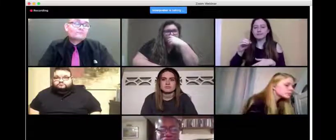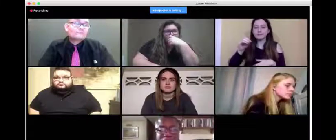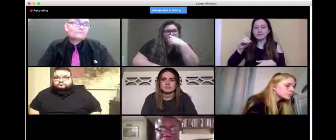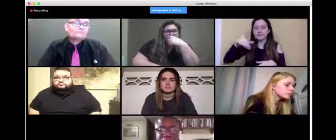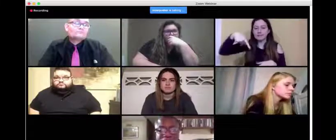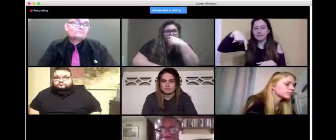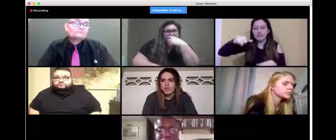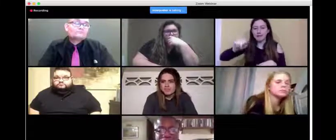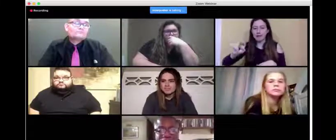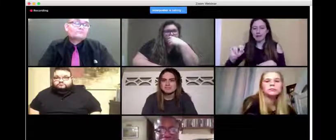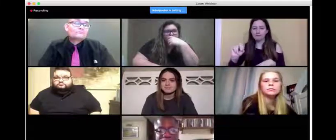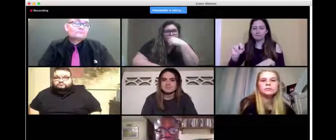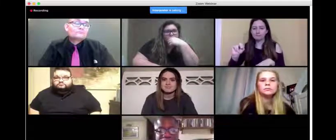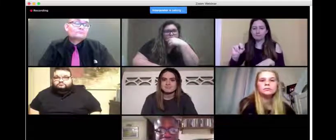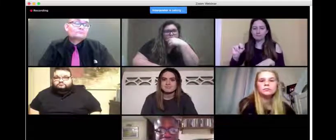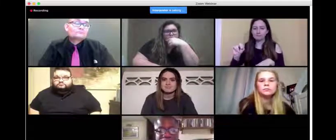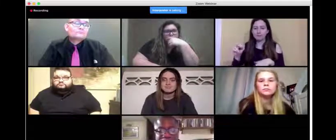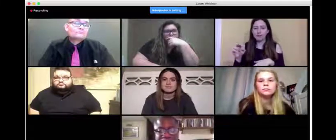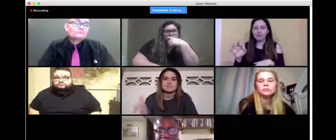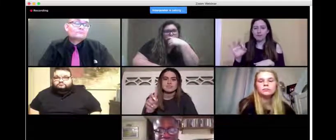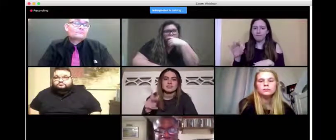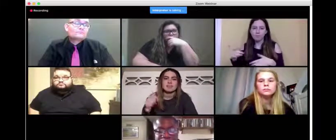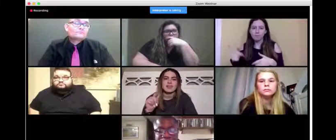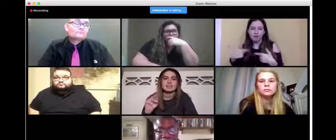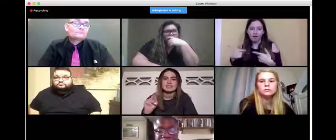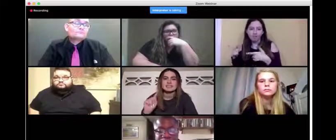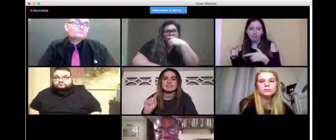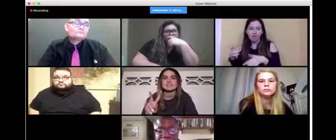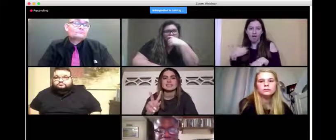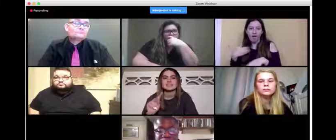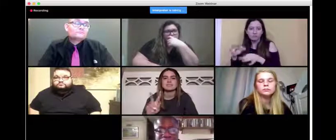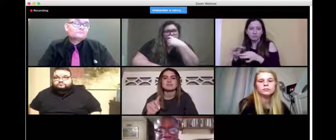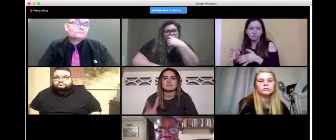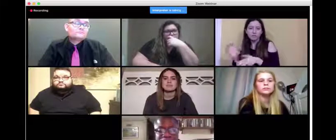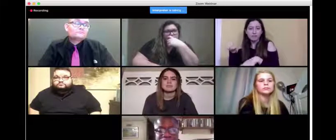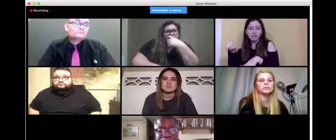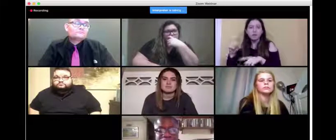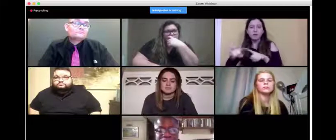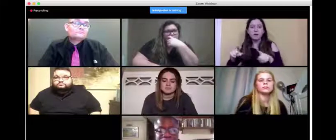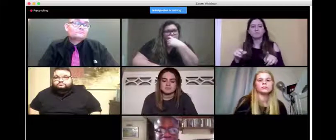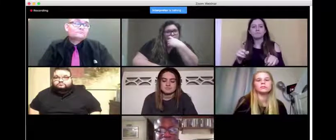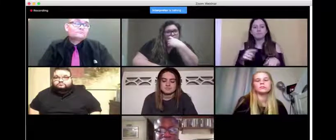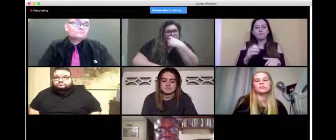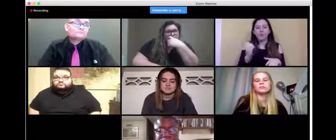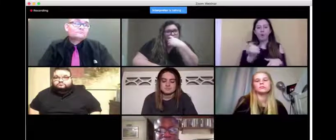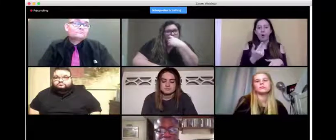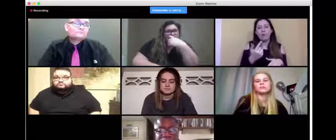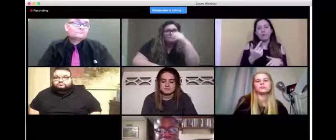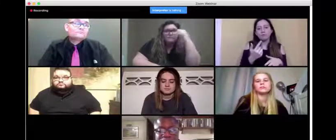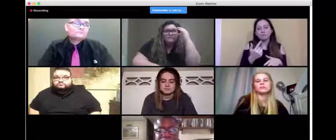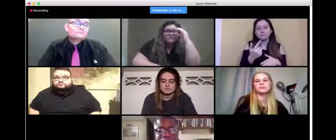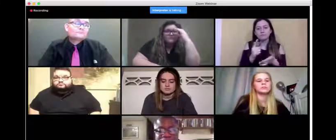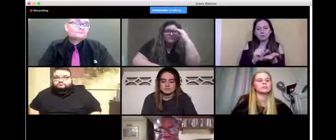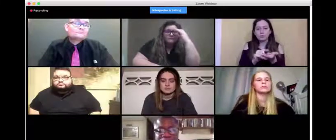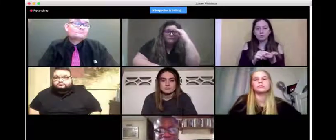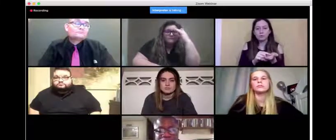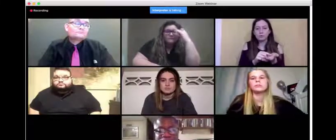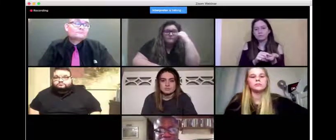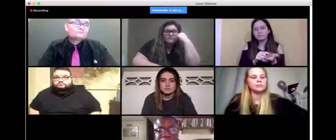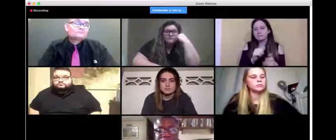Live, they'll have some interpreters, but all of the news don't. And I posted a